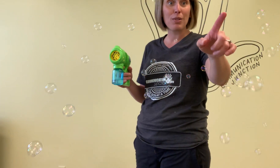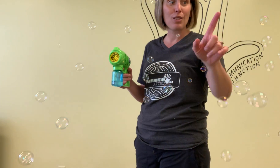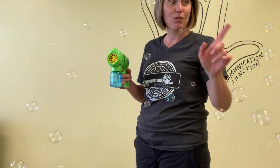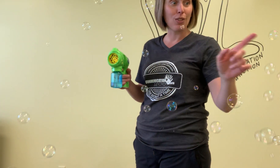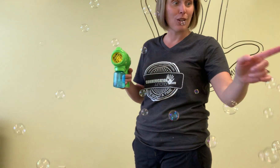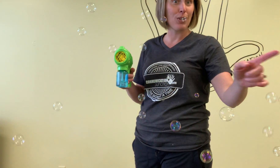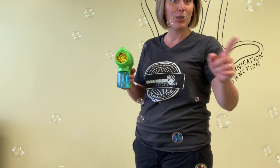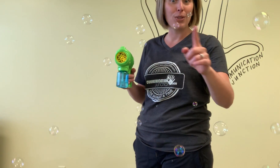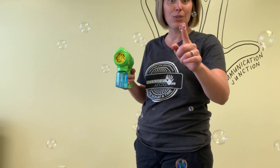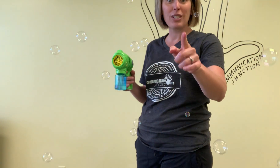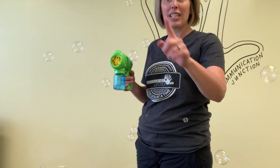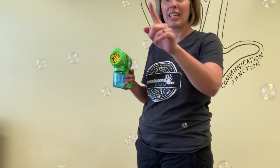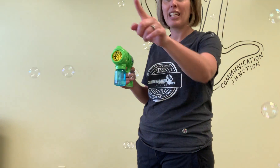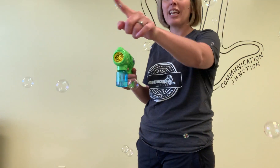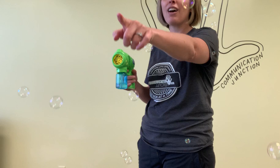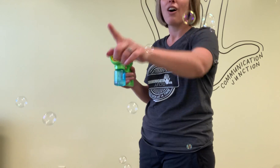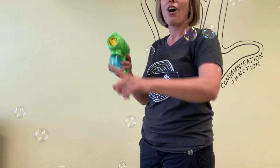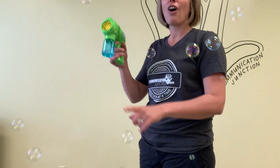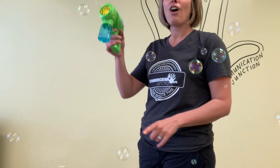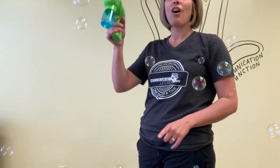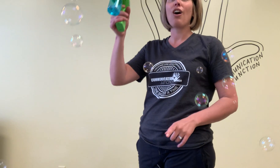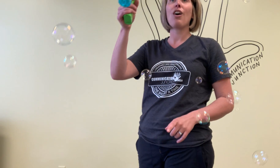Bubbles floating all